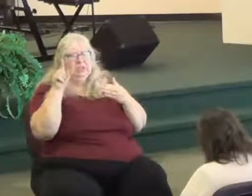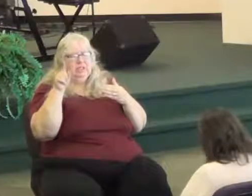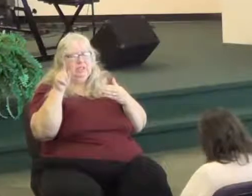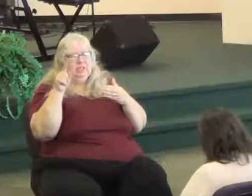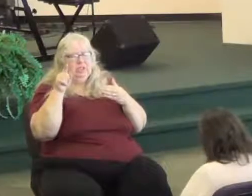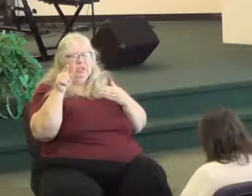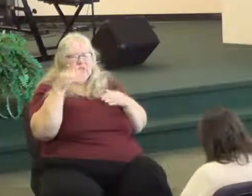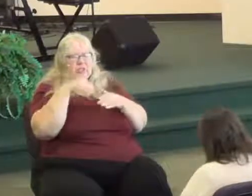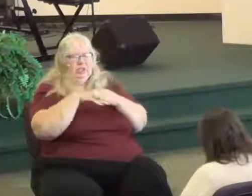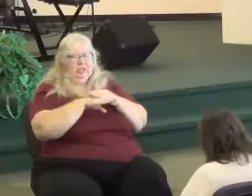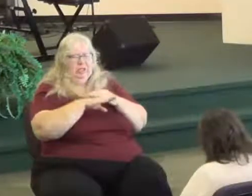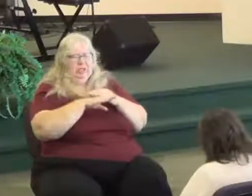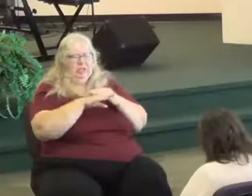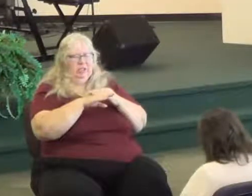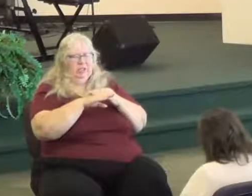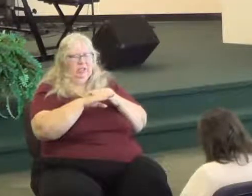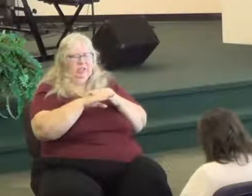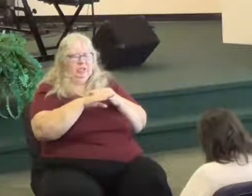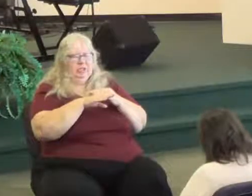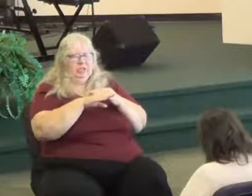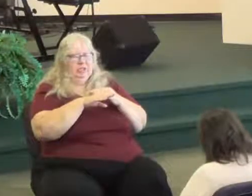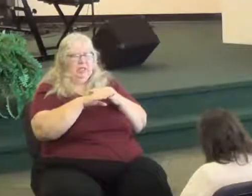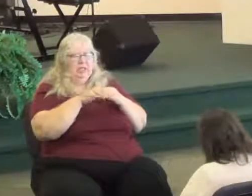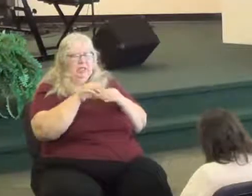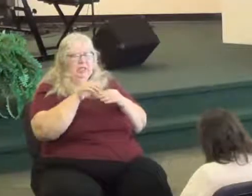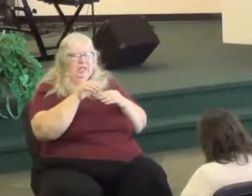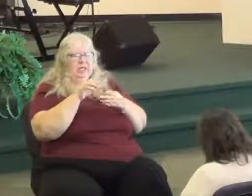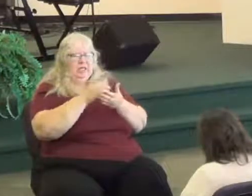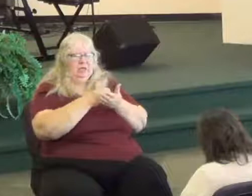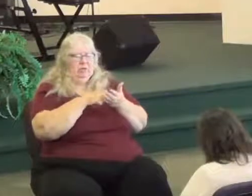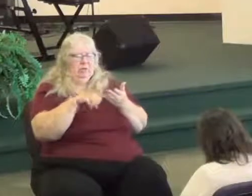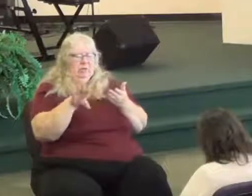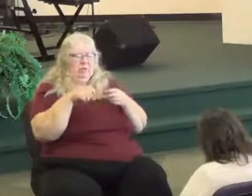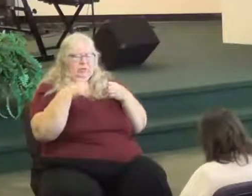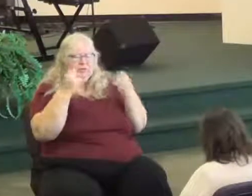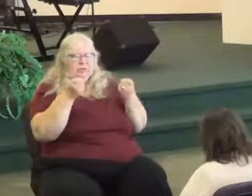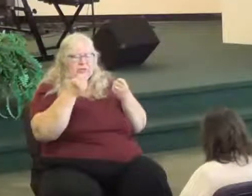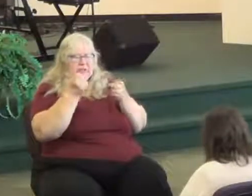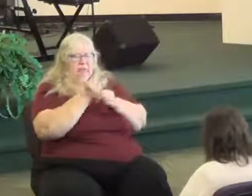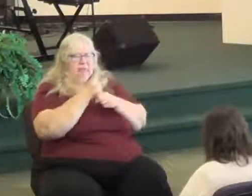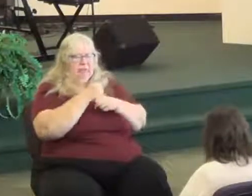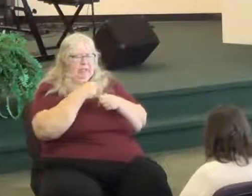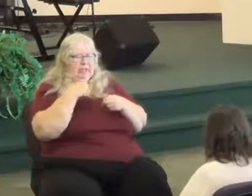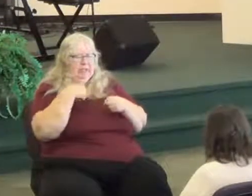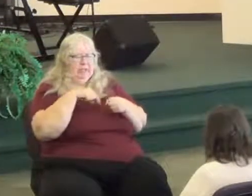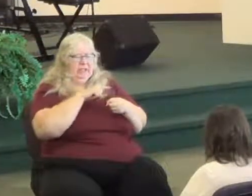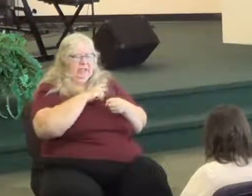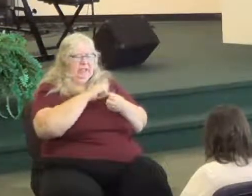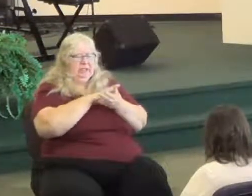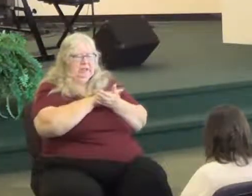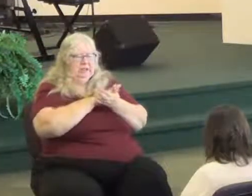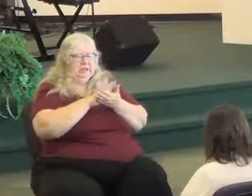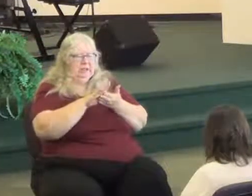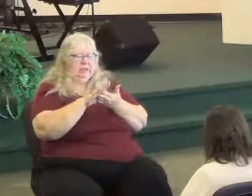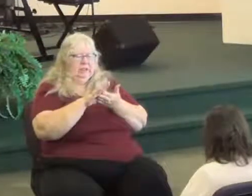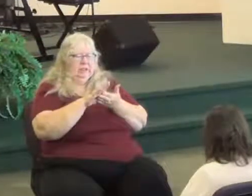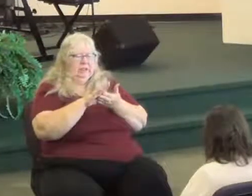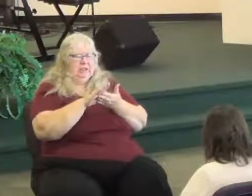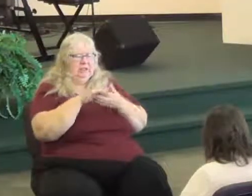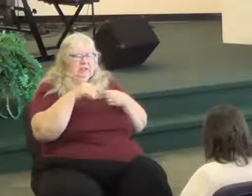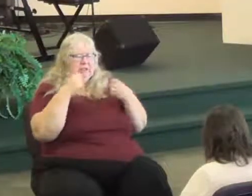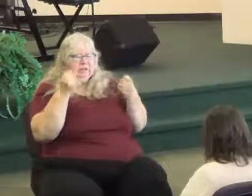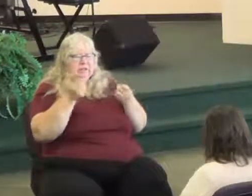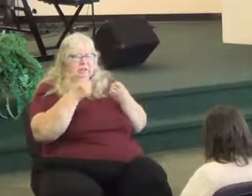in and dealt with sin and gave us a way to be cleansed of our sin disease. That you made the payment. It's not